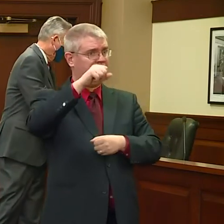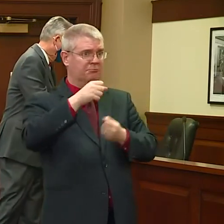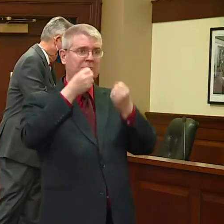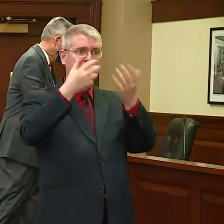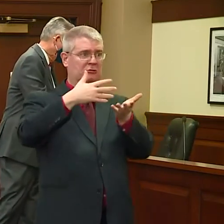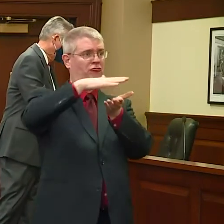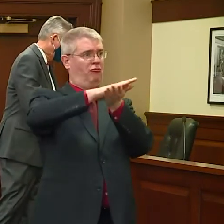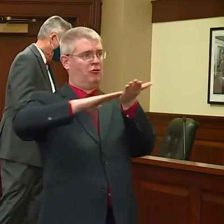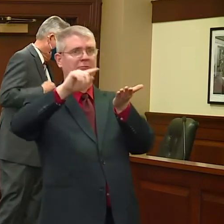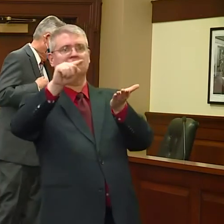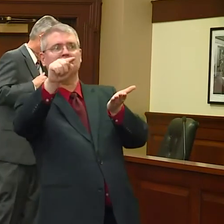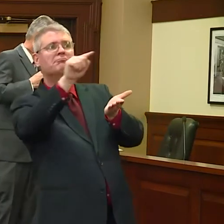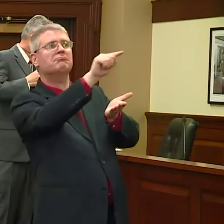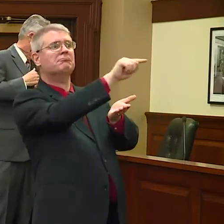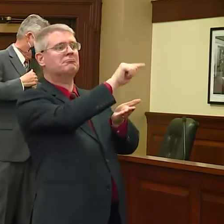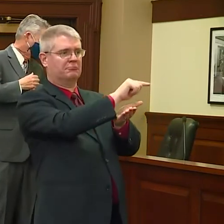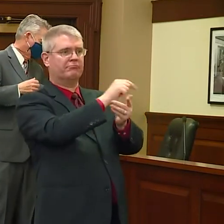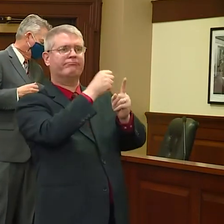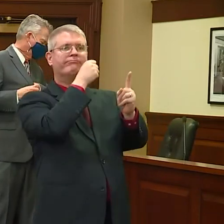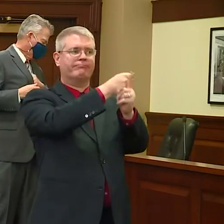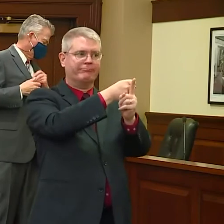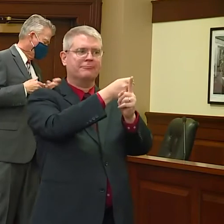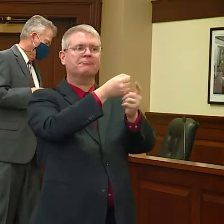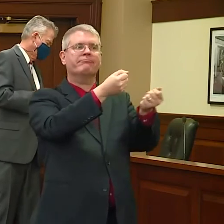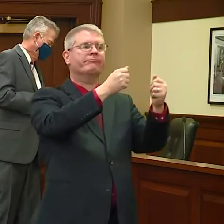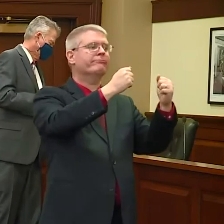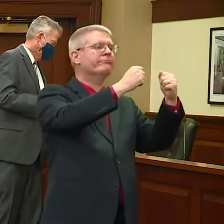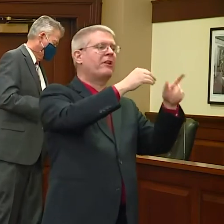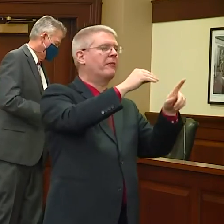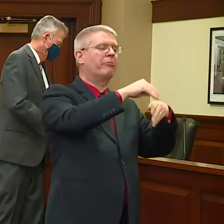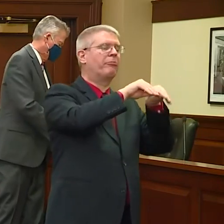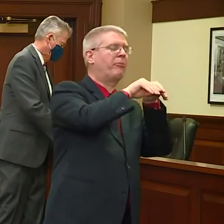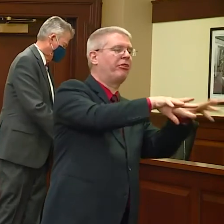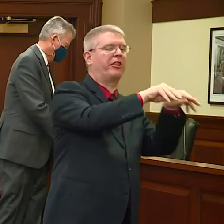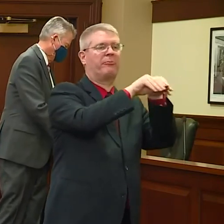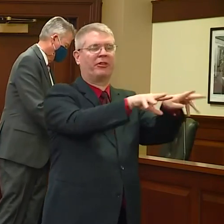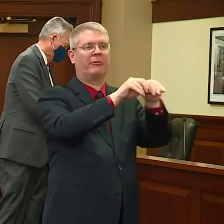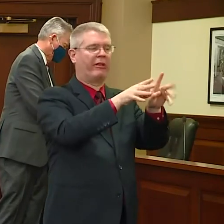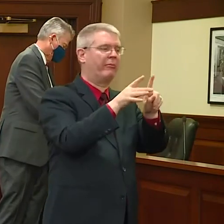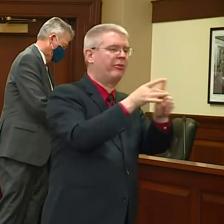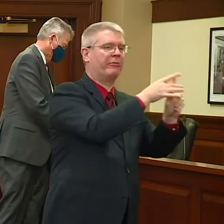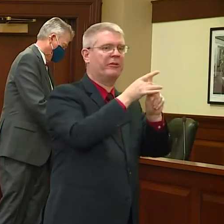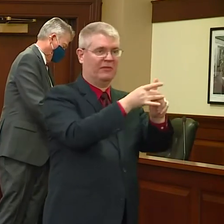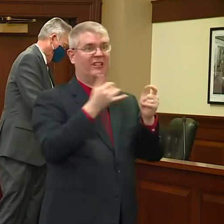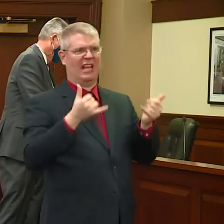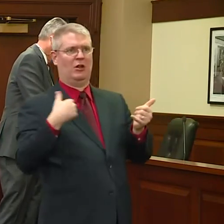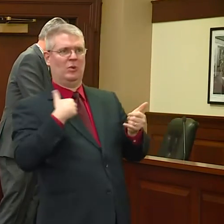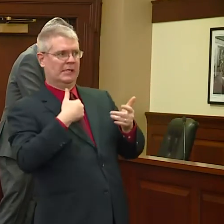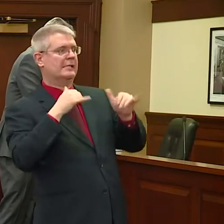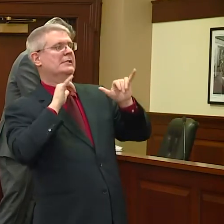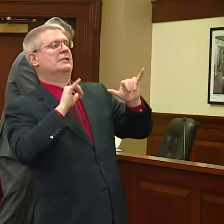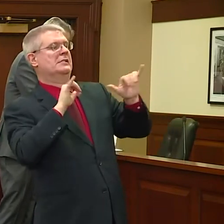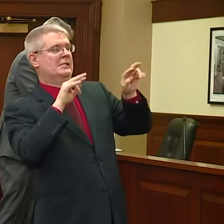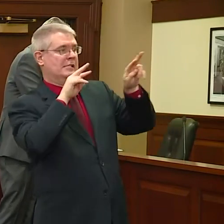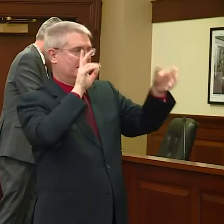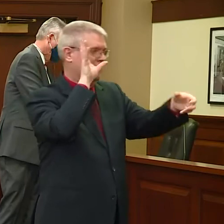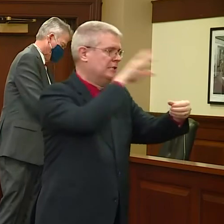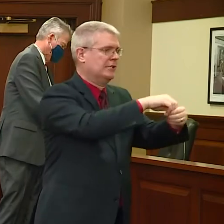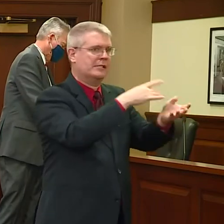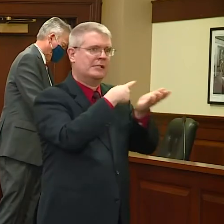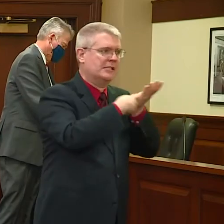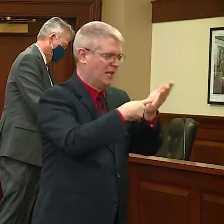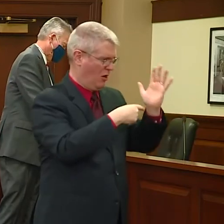and universities to see how can we bring those numbers down. But it's not just kids in colleges and universities. We all recall